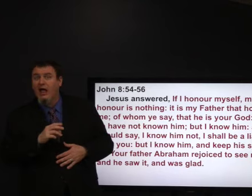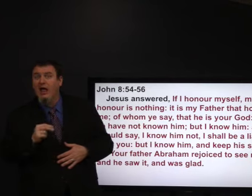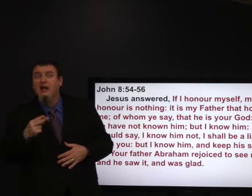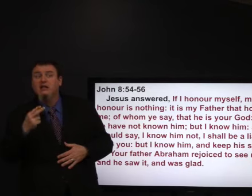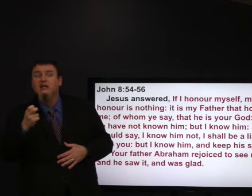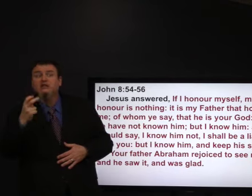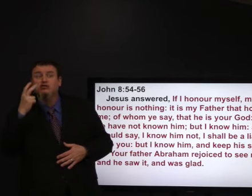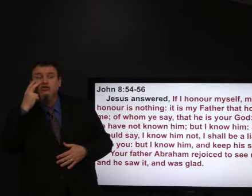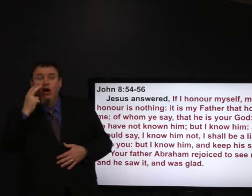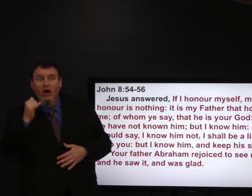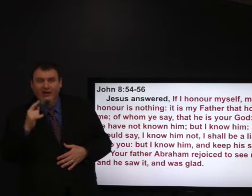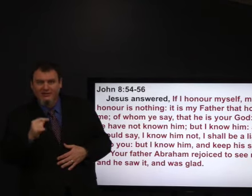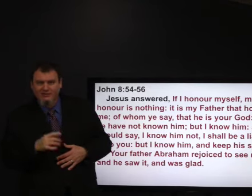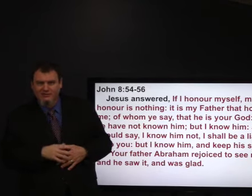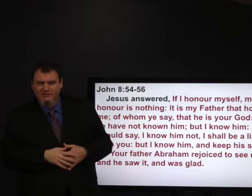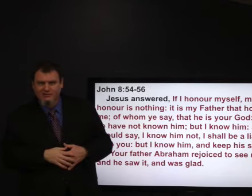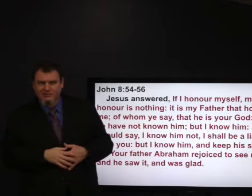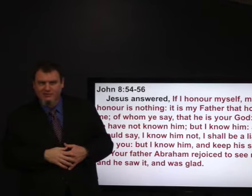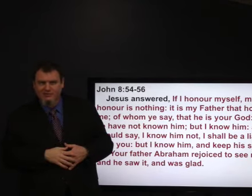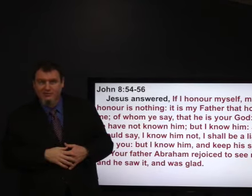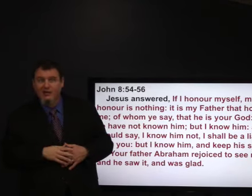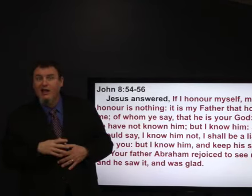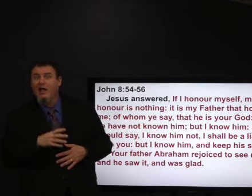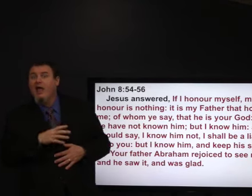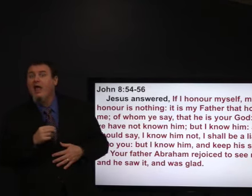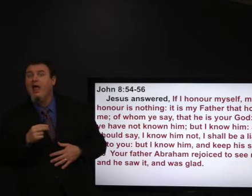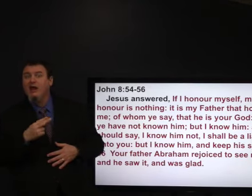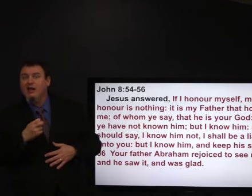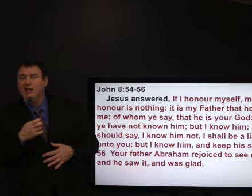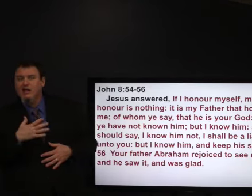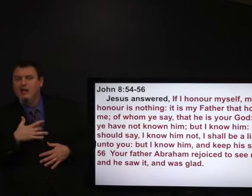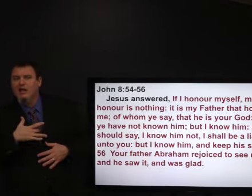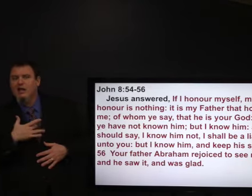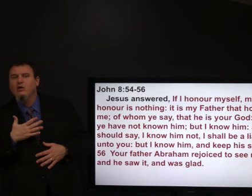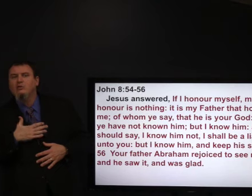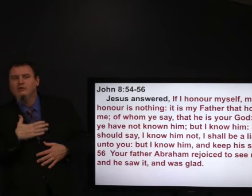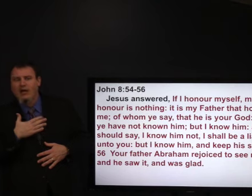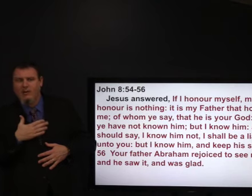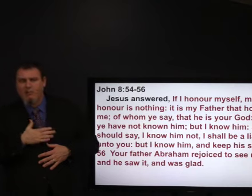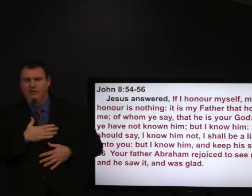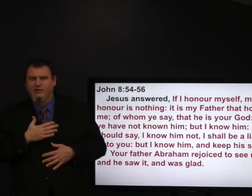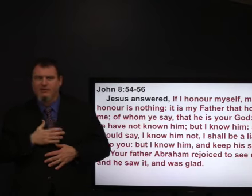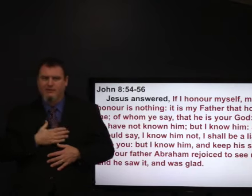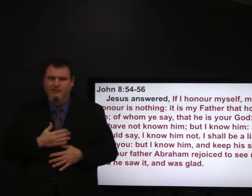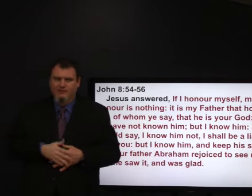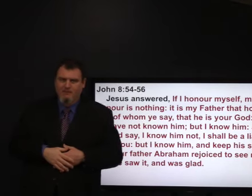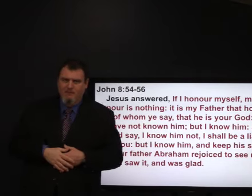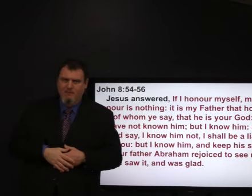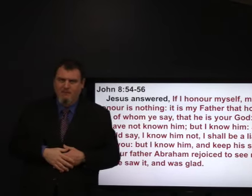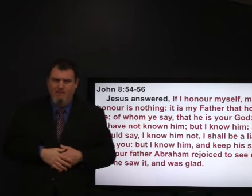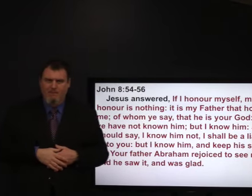was thrilled to see the Messiah. He saw it, and He was happy about it. He